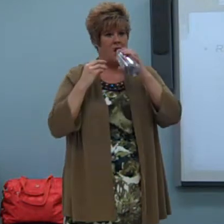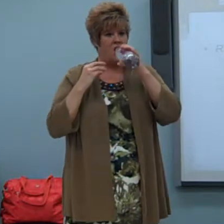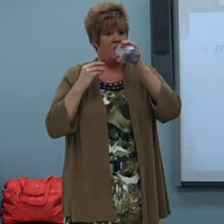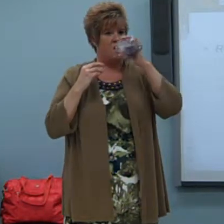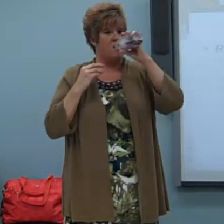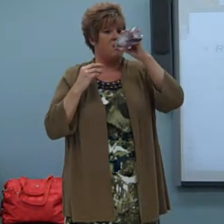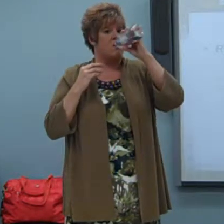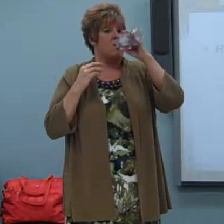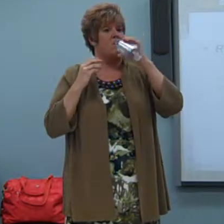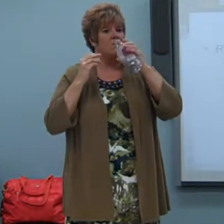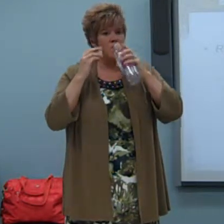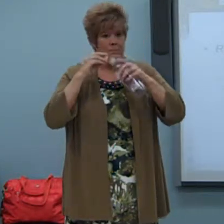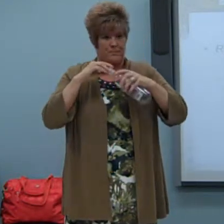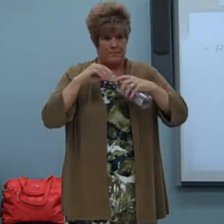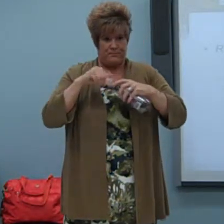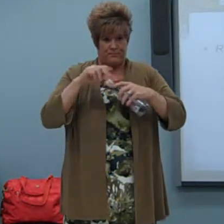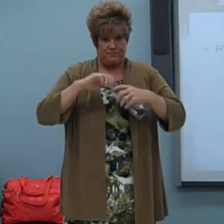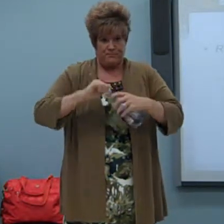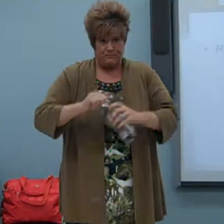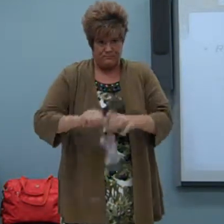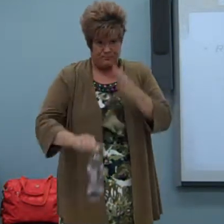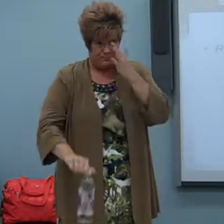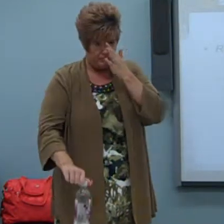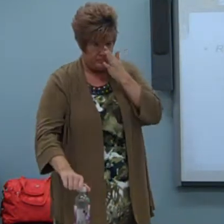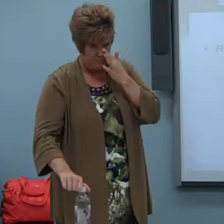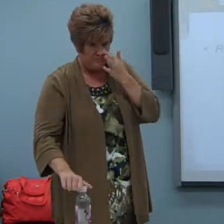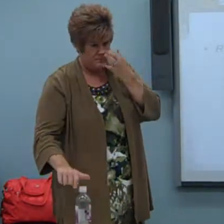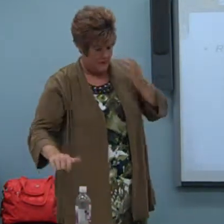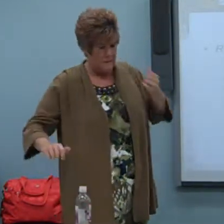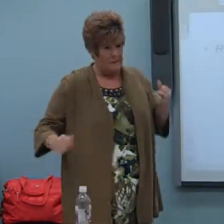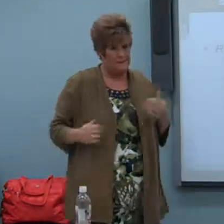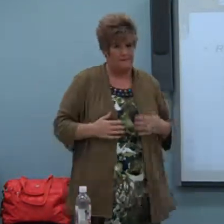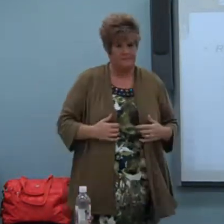So if the FCC thinks interpreters